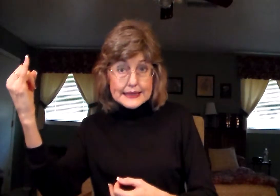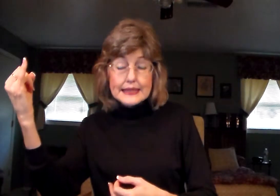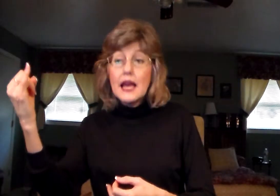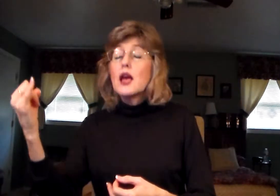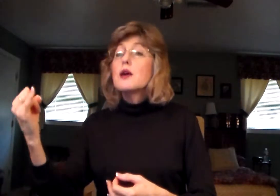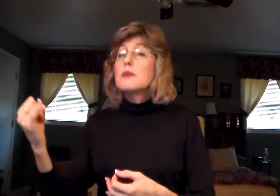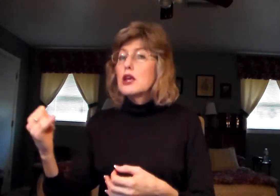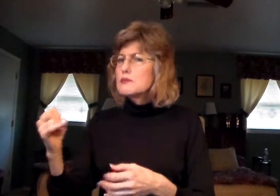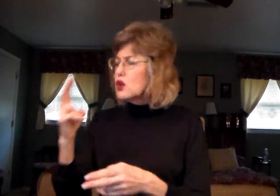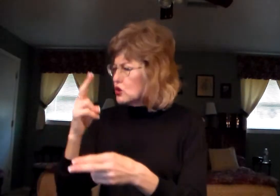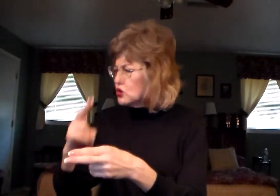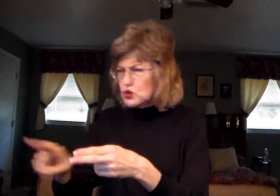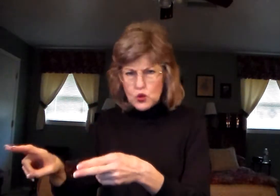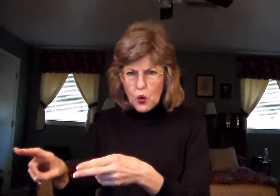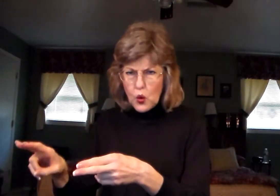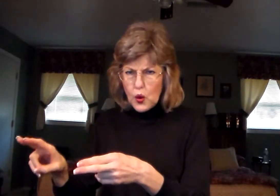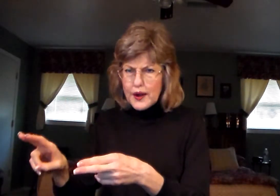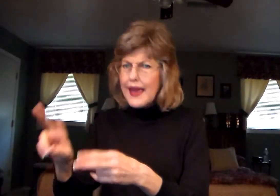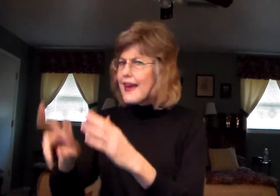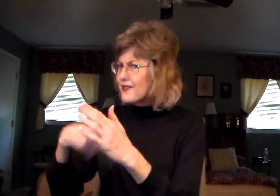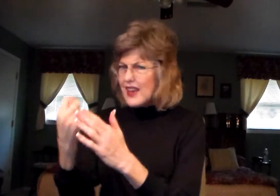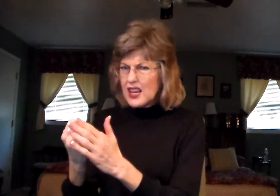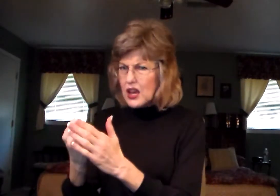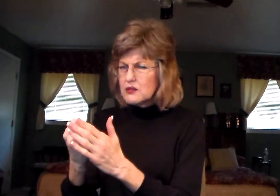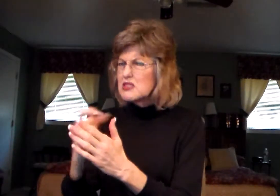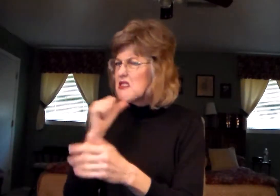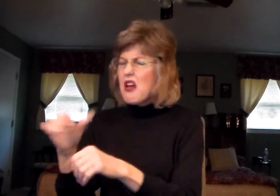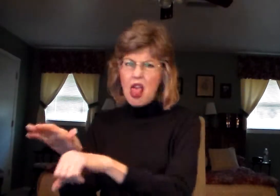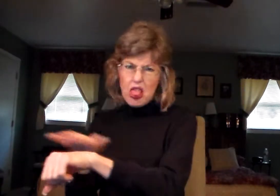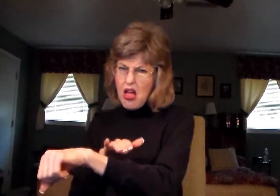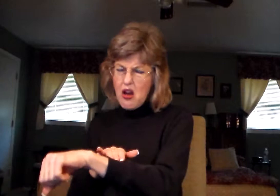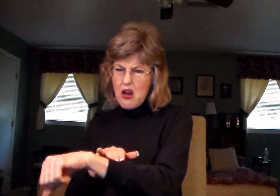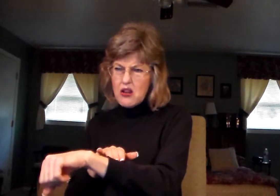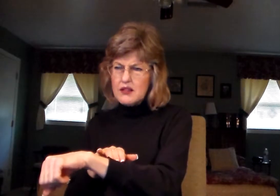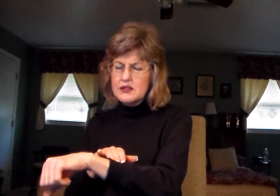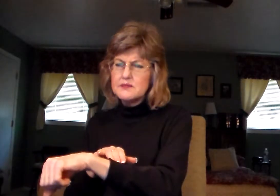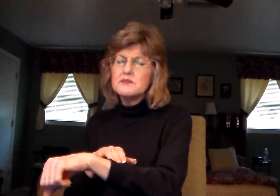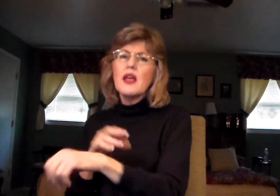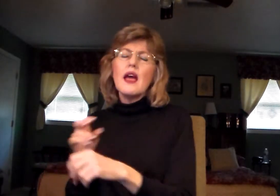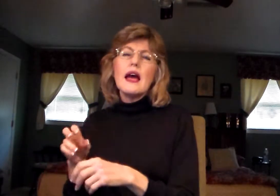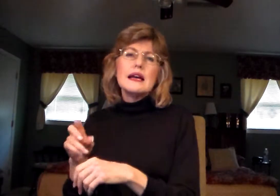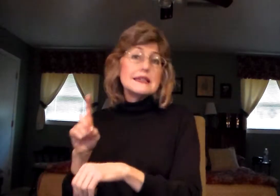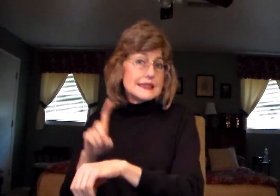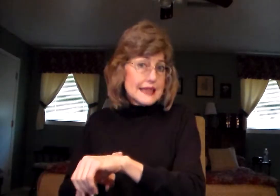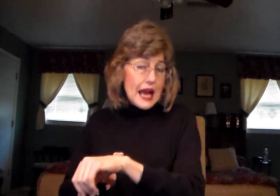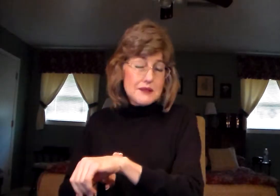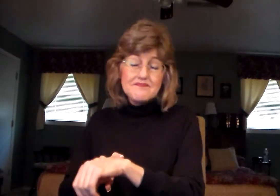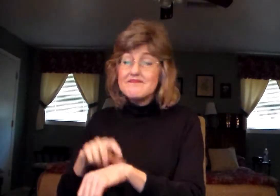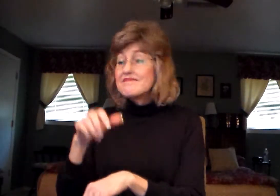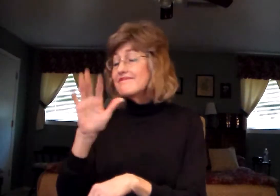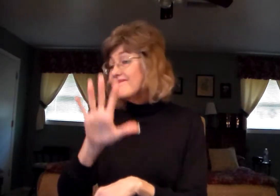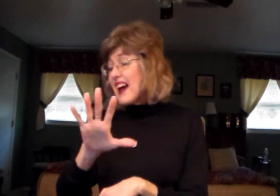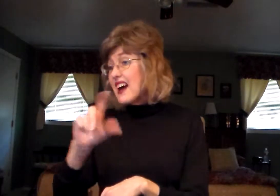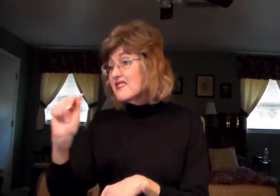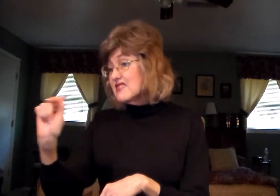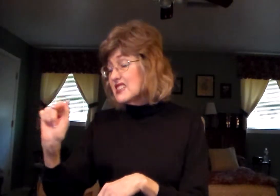videos. They're not going to be 10, 20, 30 minutes long. They're going to be probably somewhere between 5 to 10 minutes long.